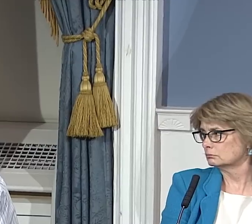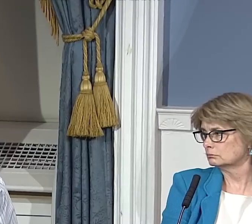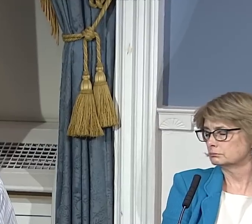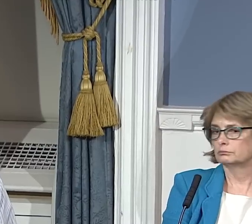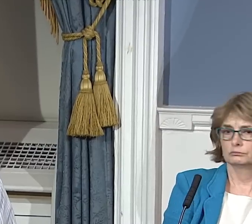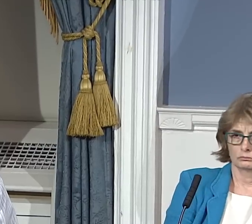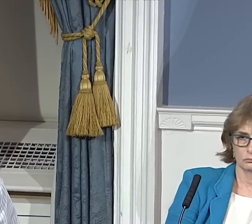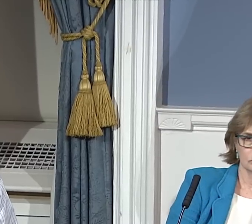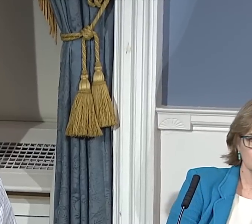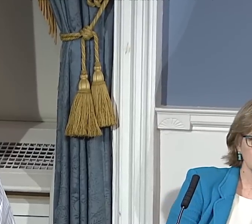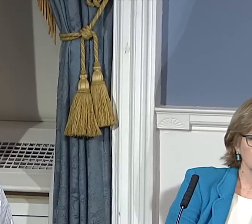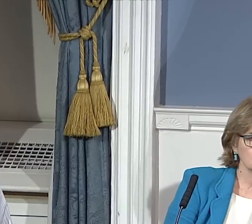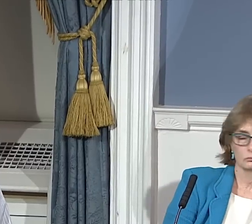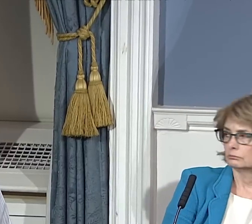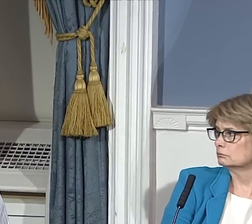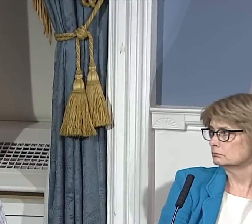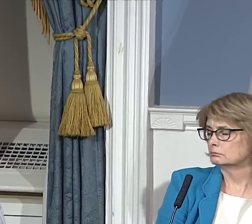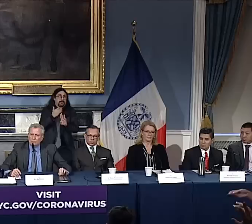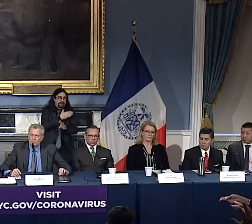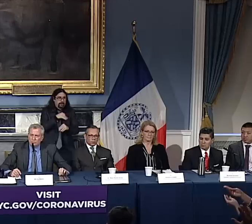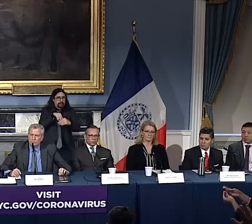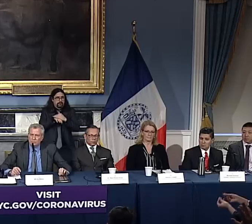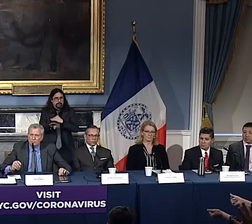went away. We understand.